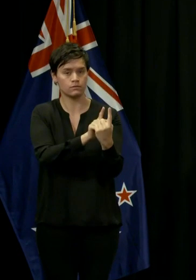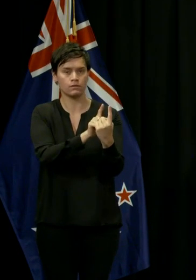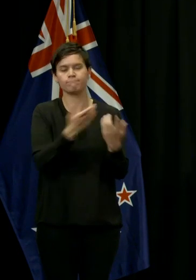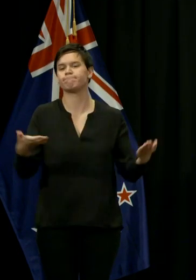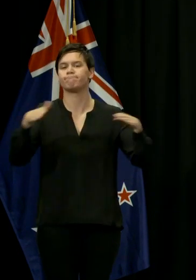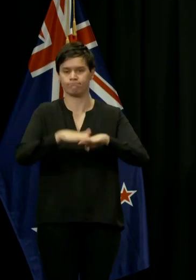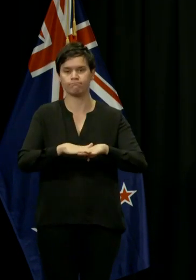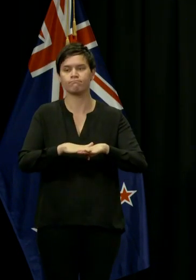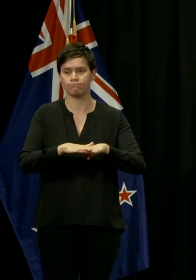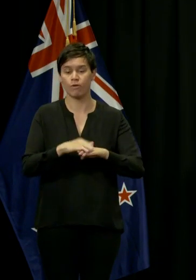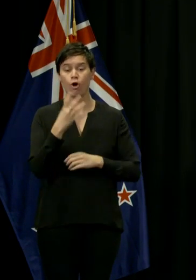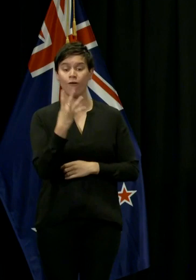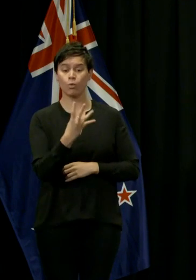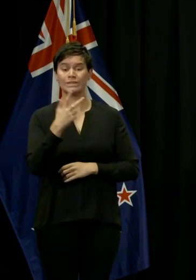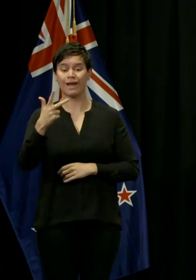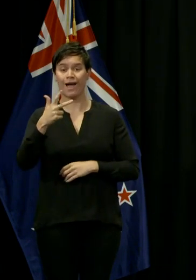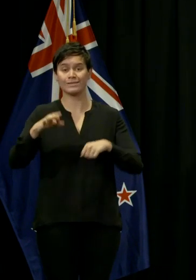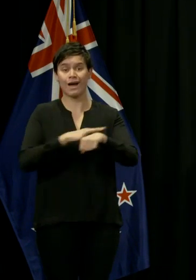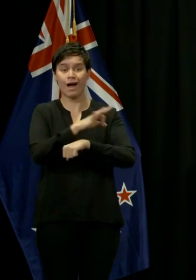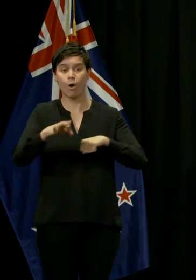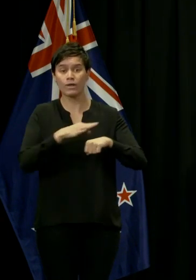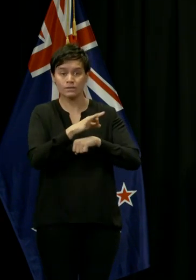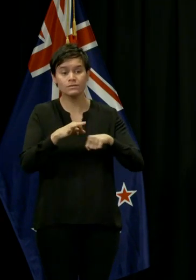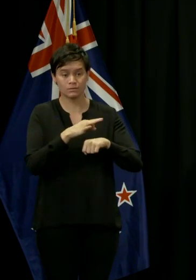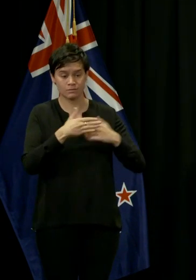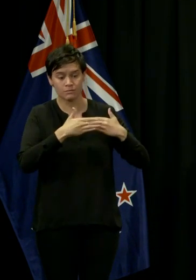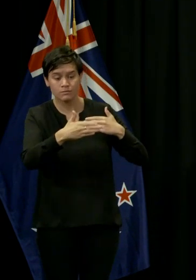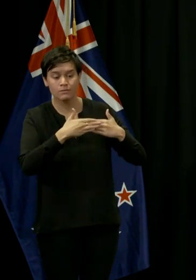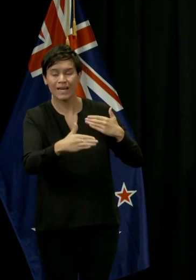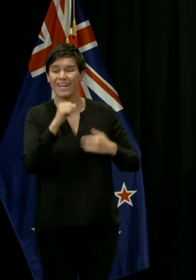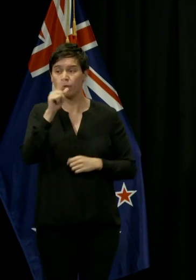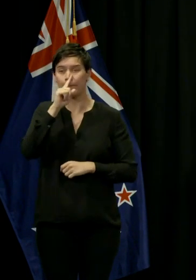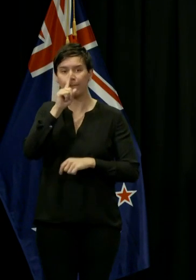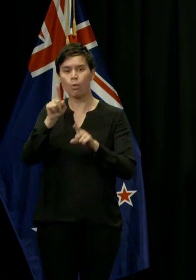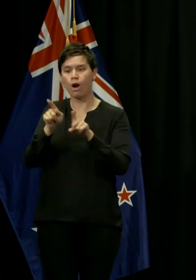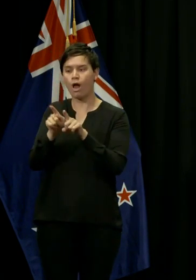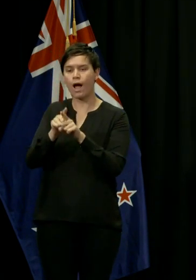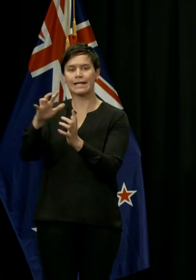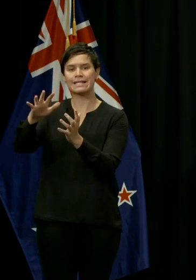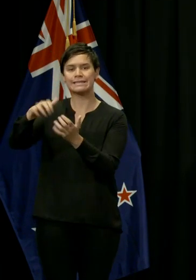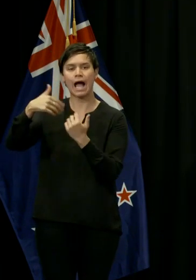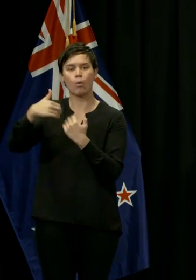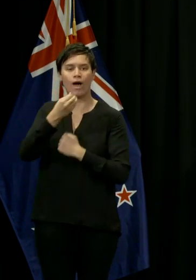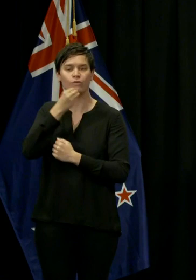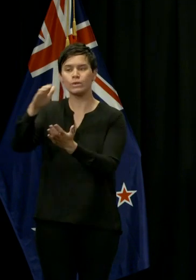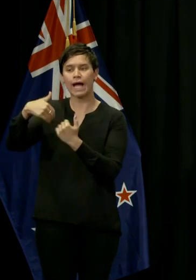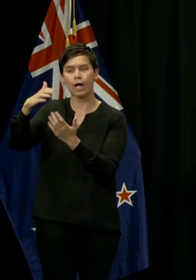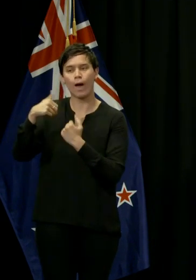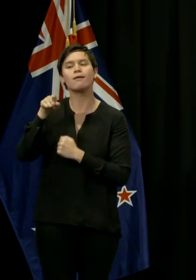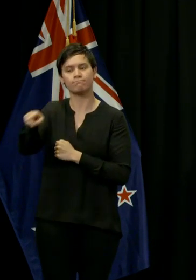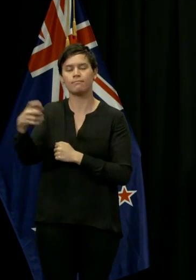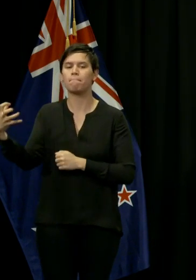next 48 hours, those who provide, for instance, takeaway services must move to close their operations also.